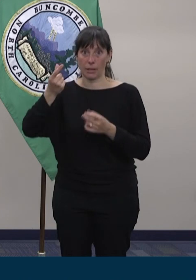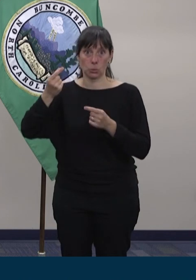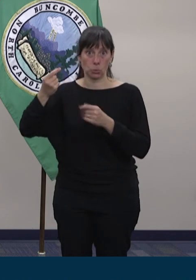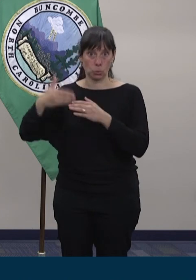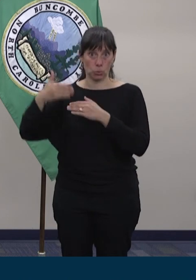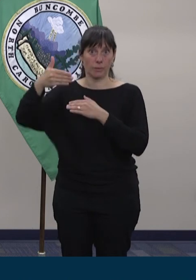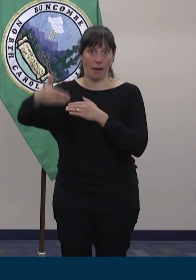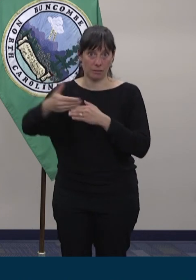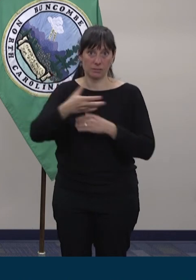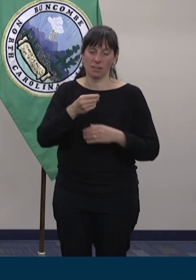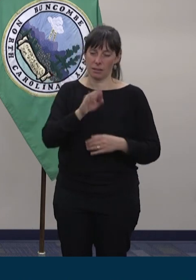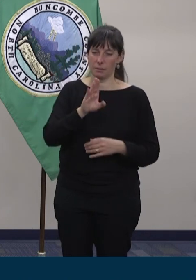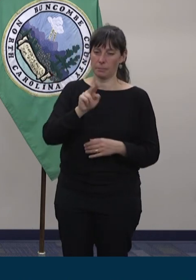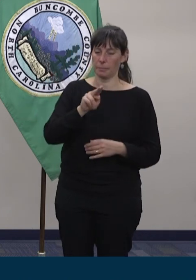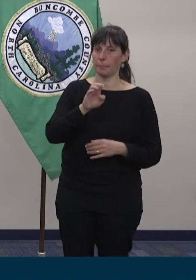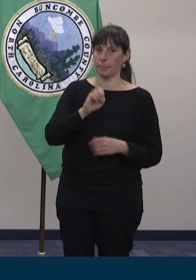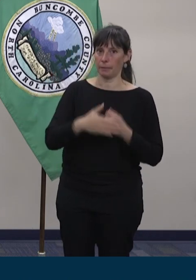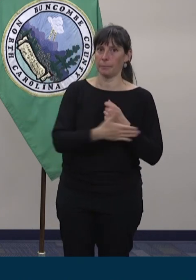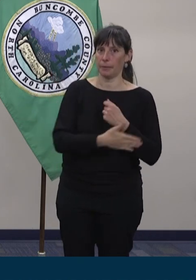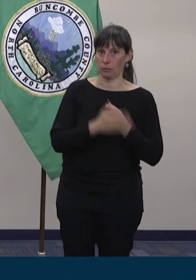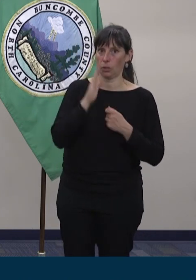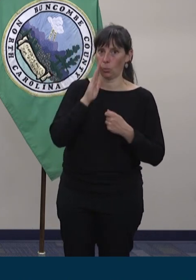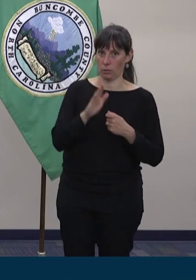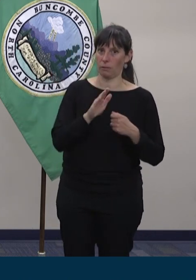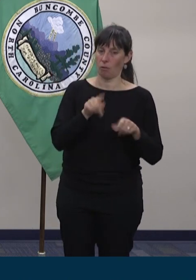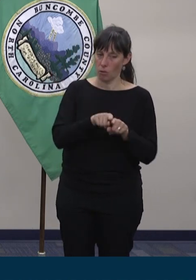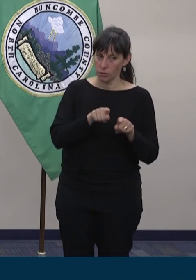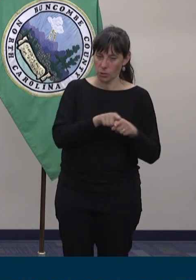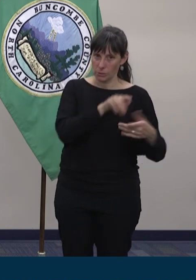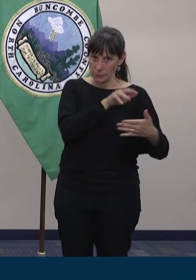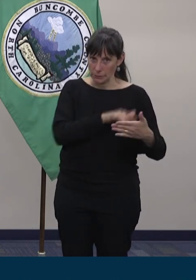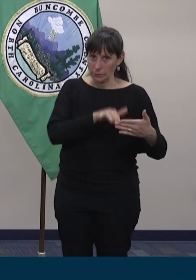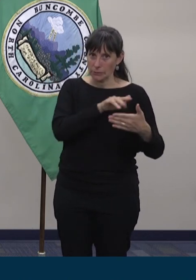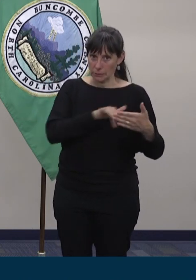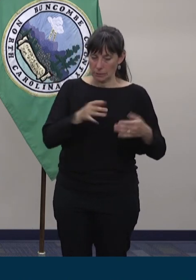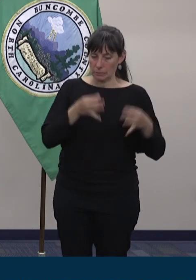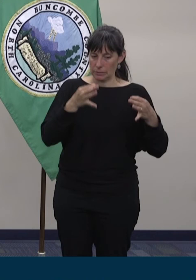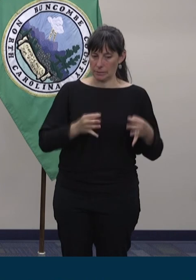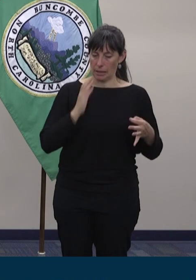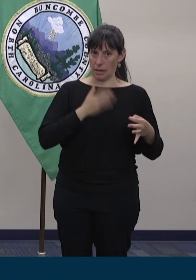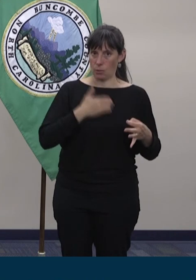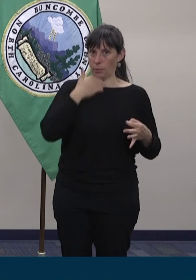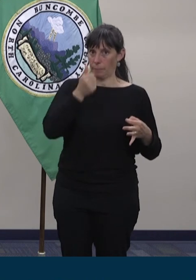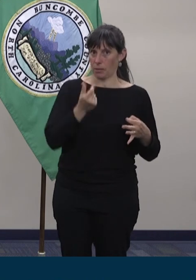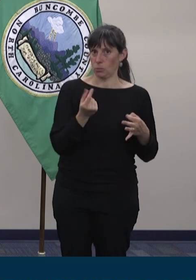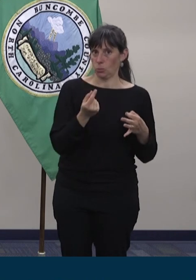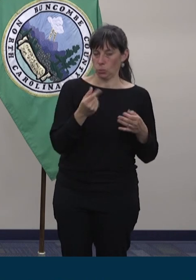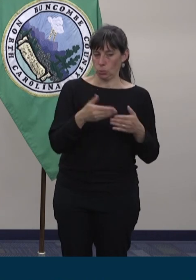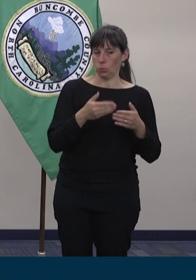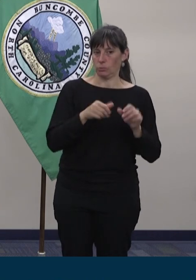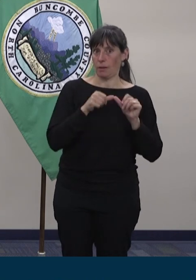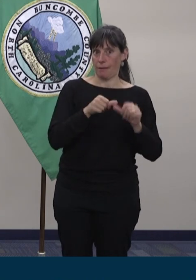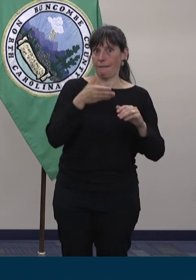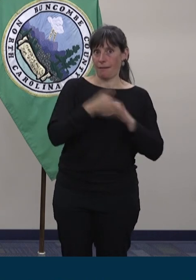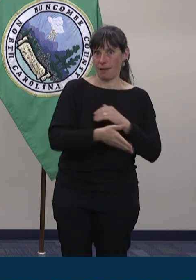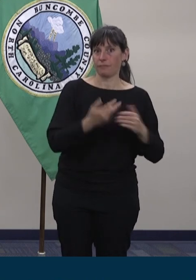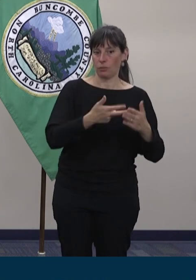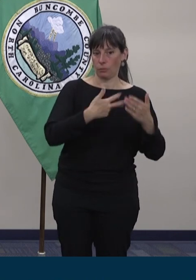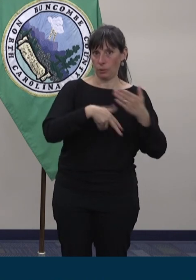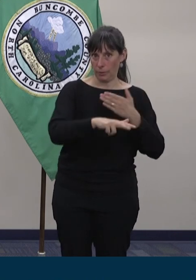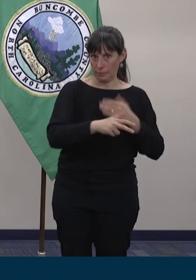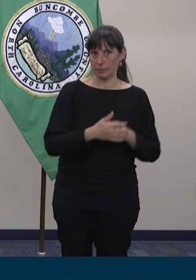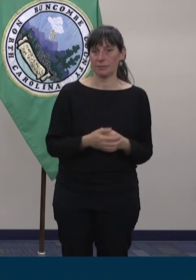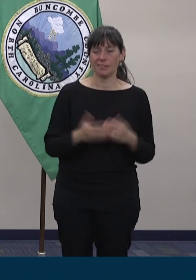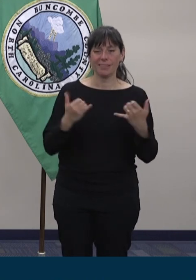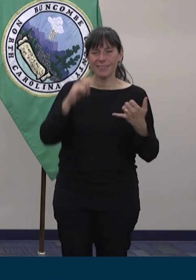The 4th of July is just around the corner, and this year it will look very different for us. Our